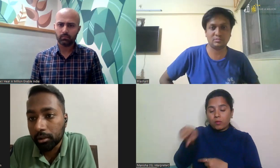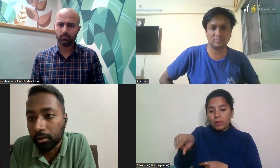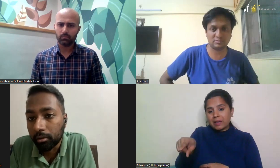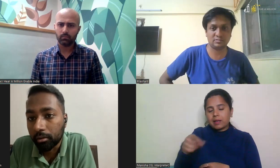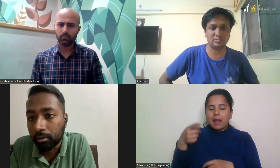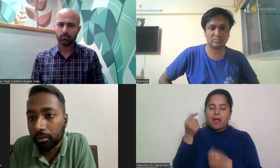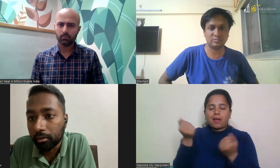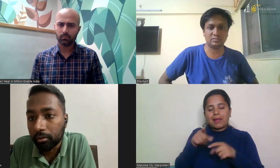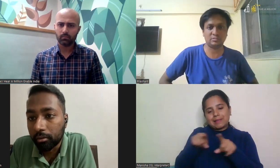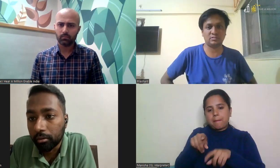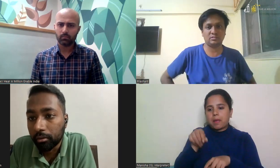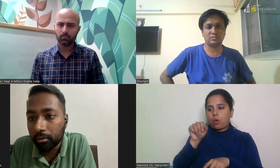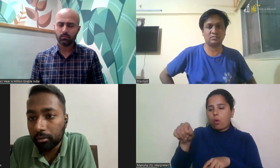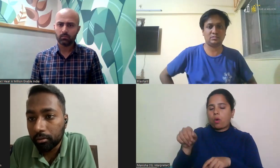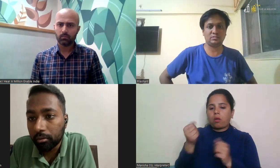lakhs.